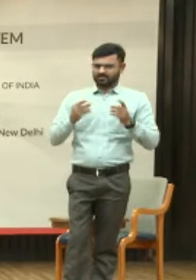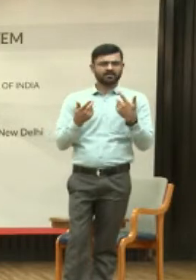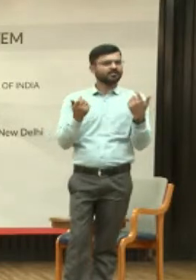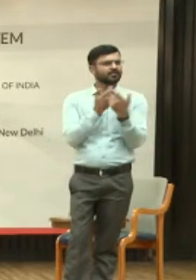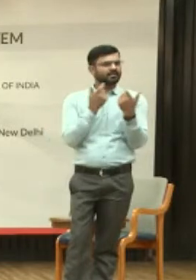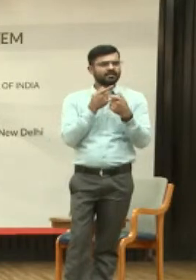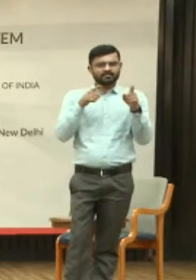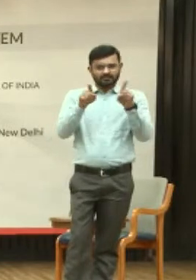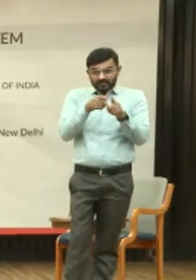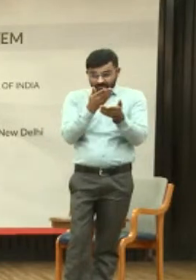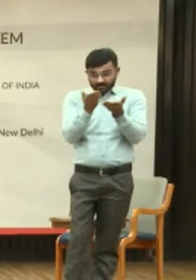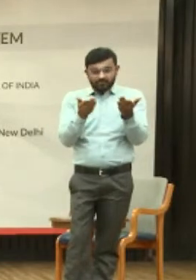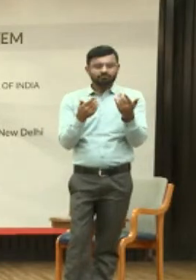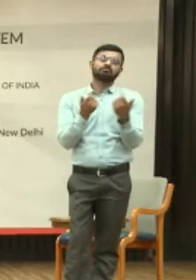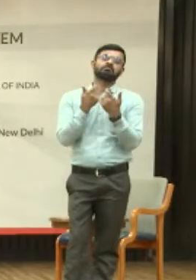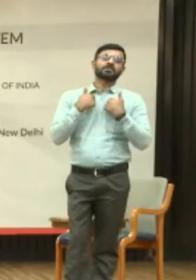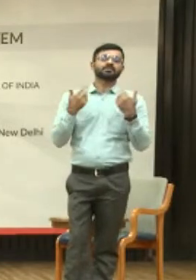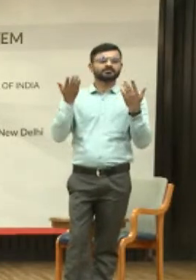like you are.